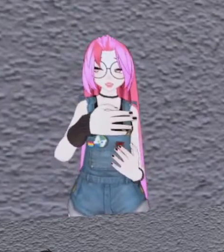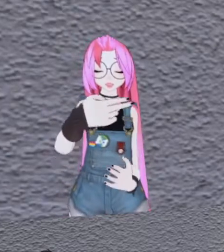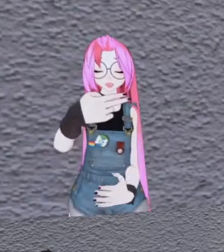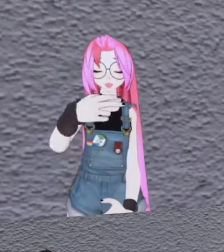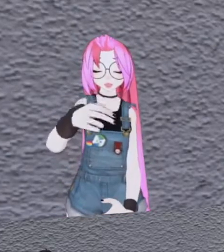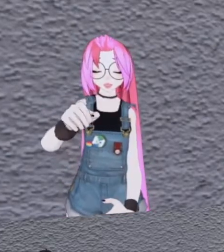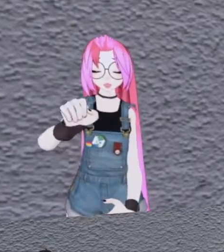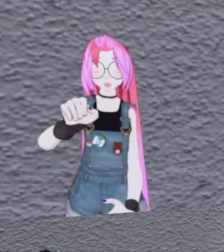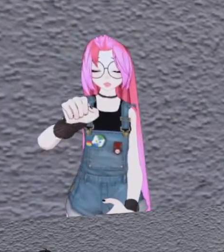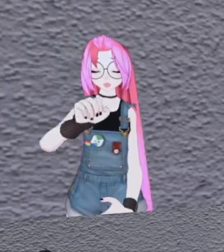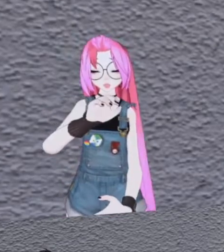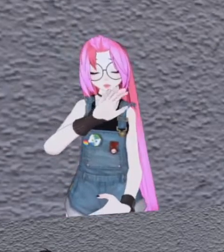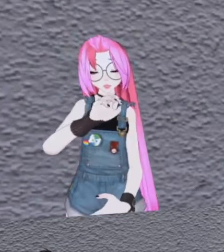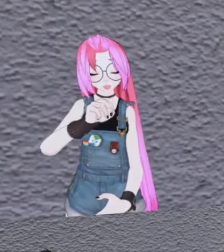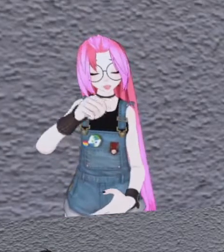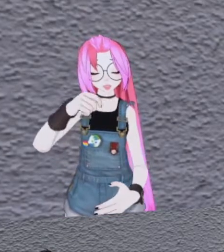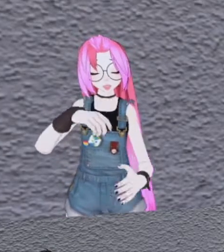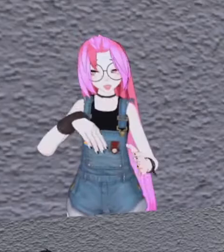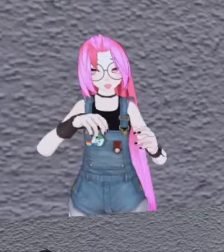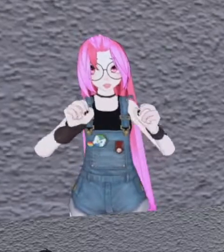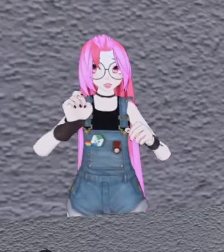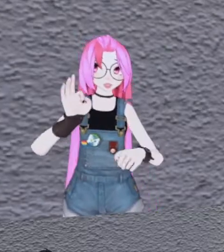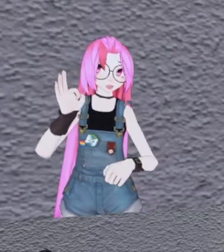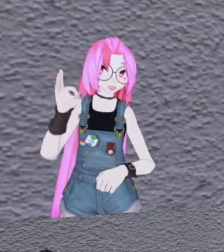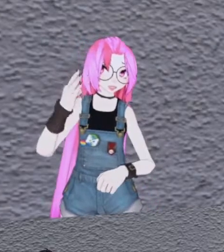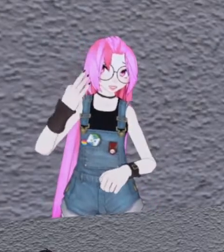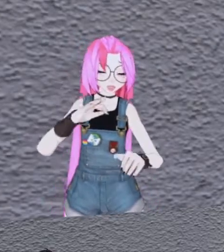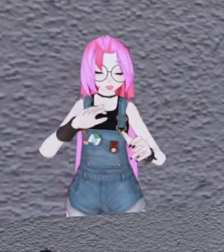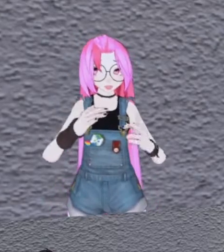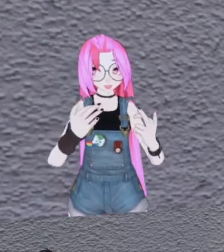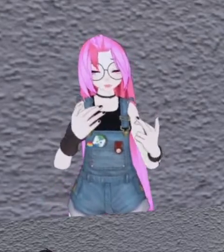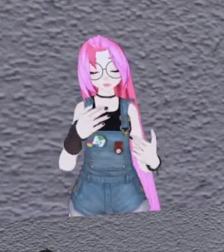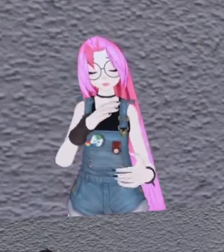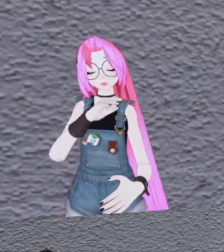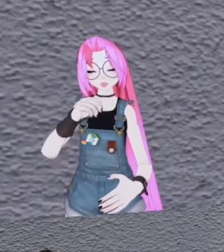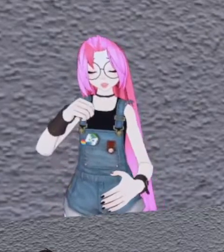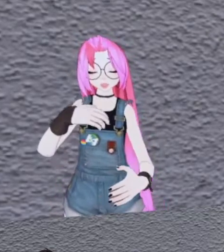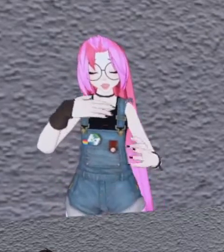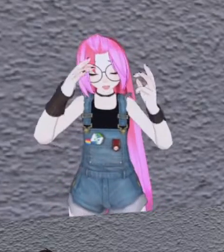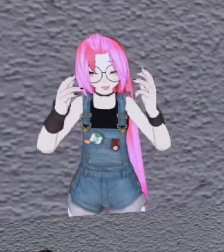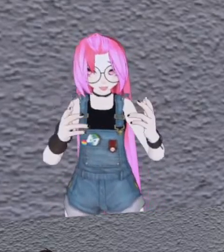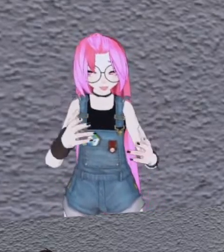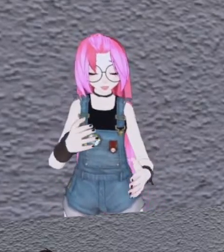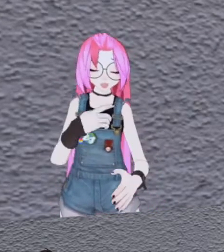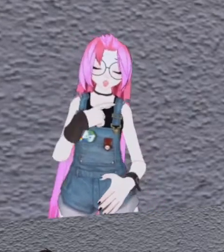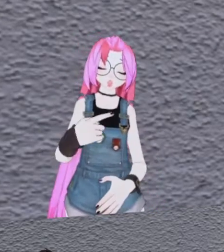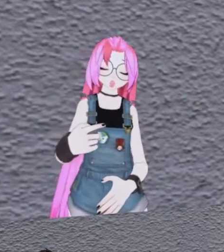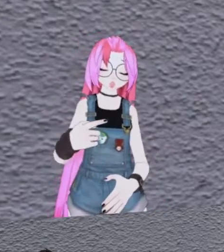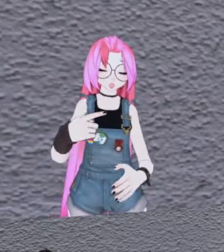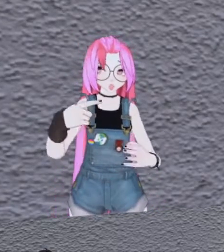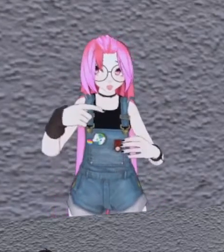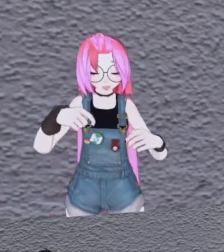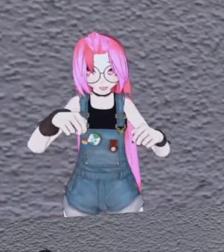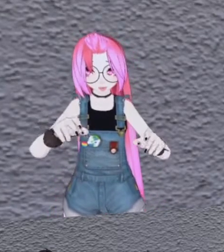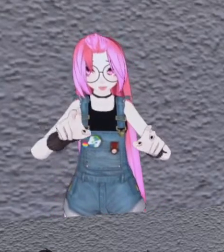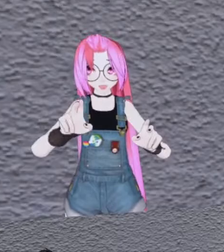in high school and I was taking French class, and our teacher had told us that we had an